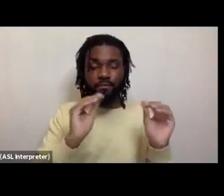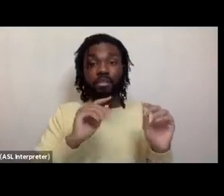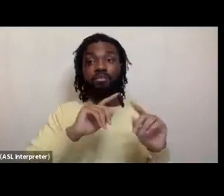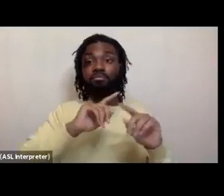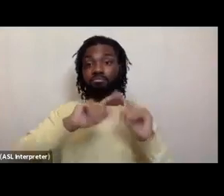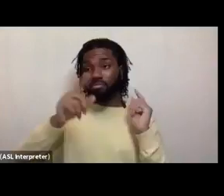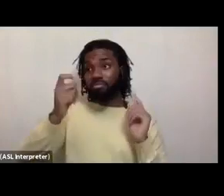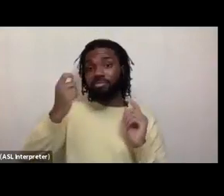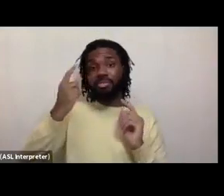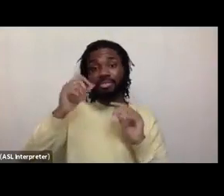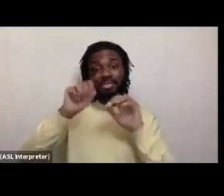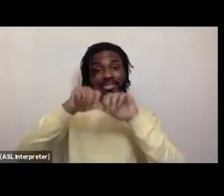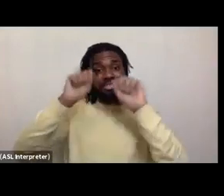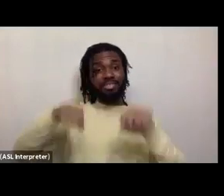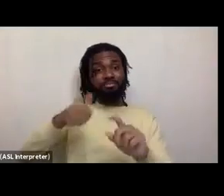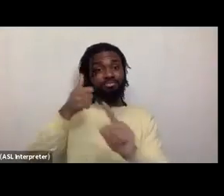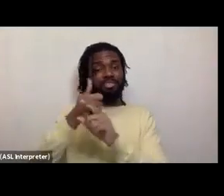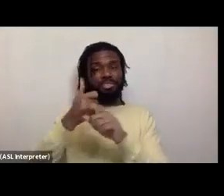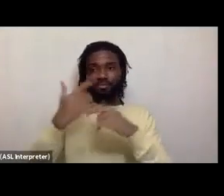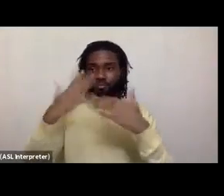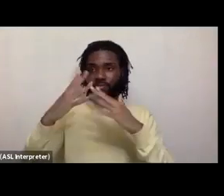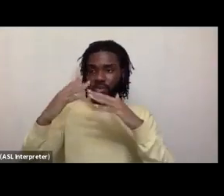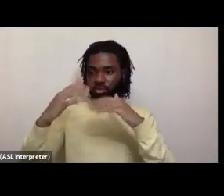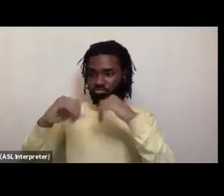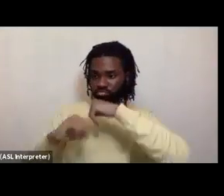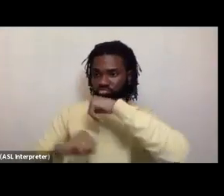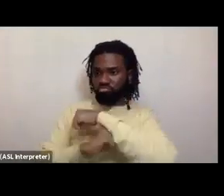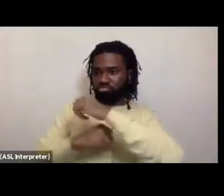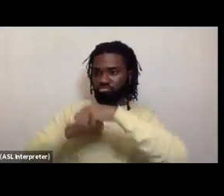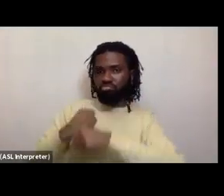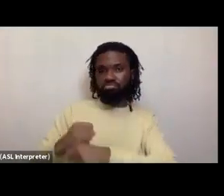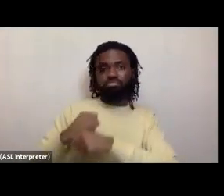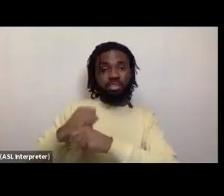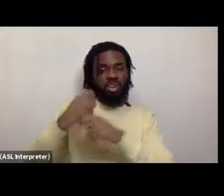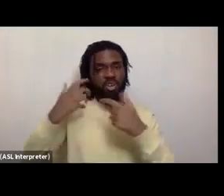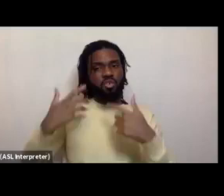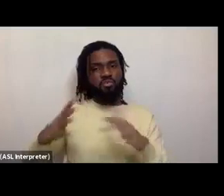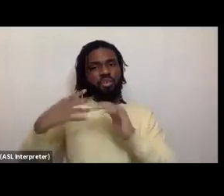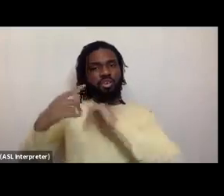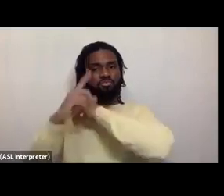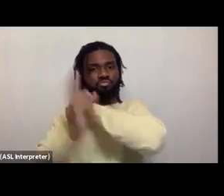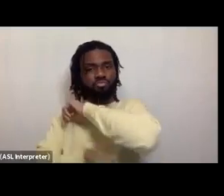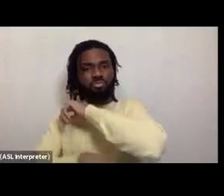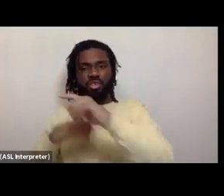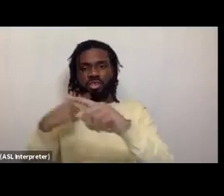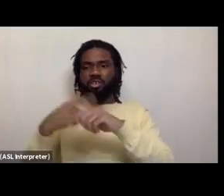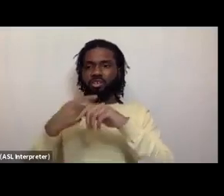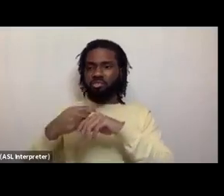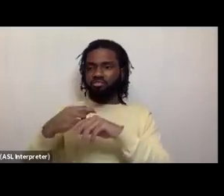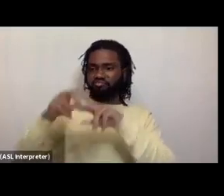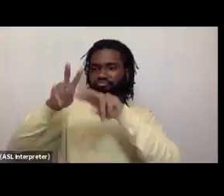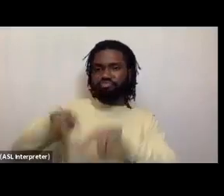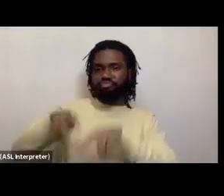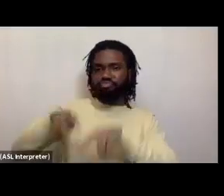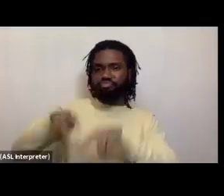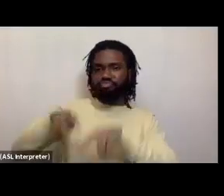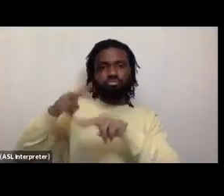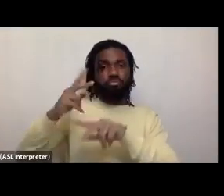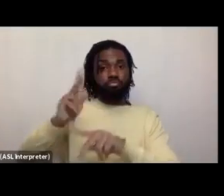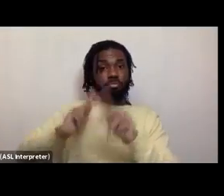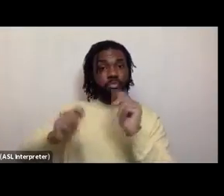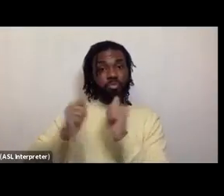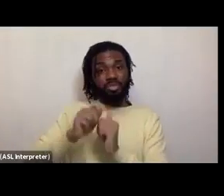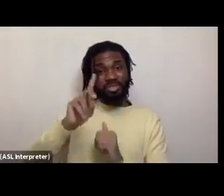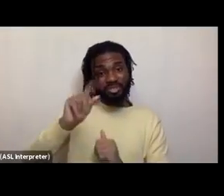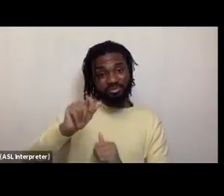was constructed in this country in a way that criminalizes and dehumanizes disability and